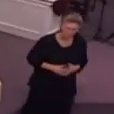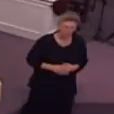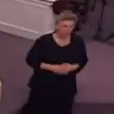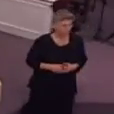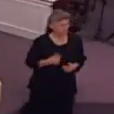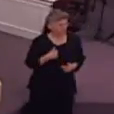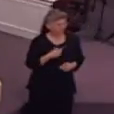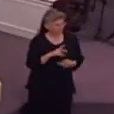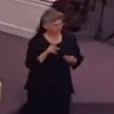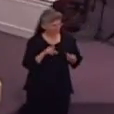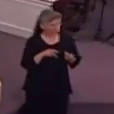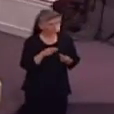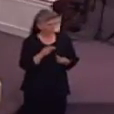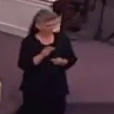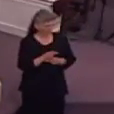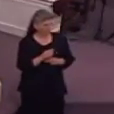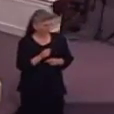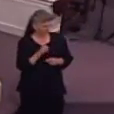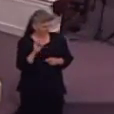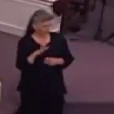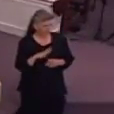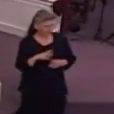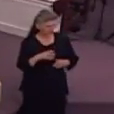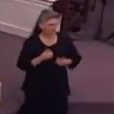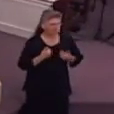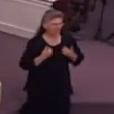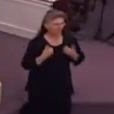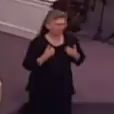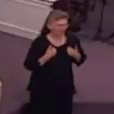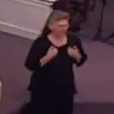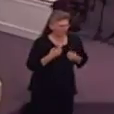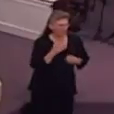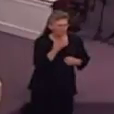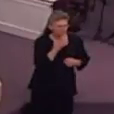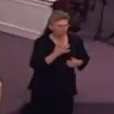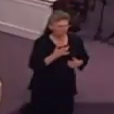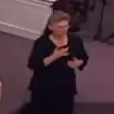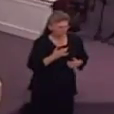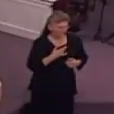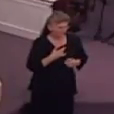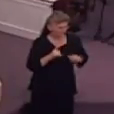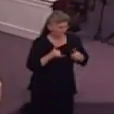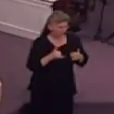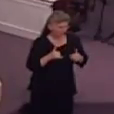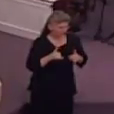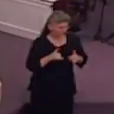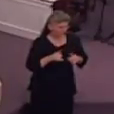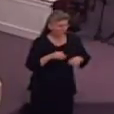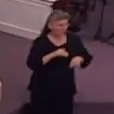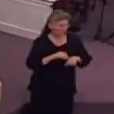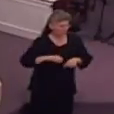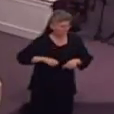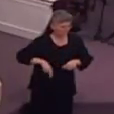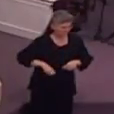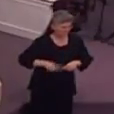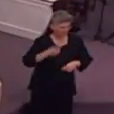He said, I'm the kind of preacher that throws birthday parties at midnight for prostitutes.